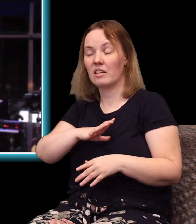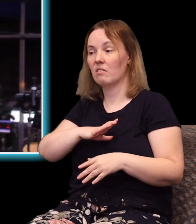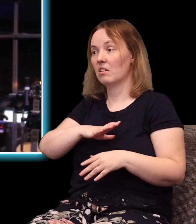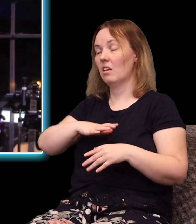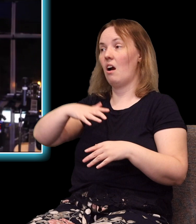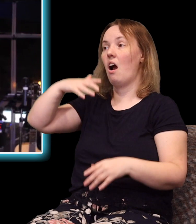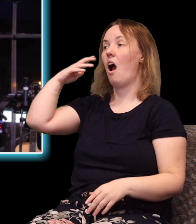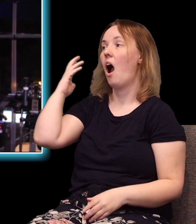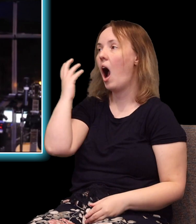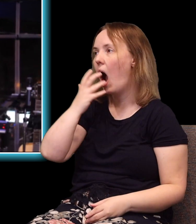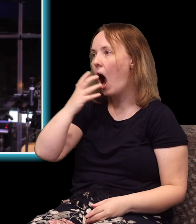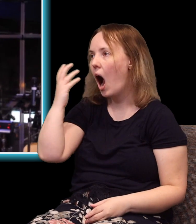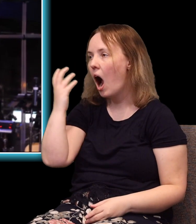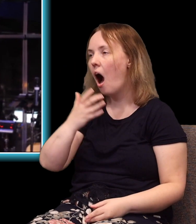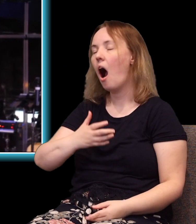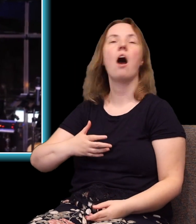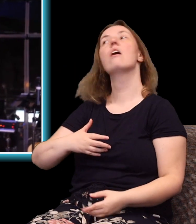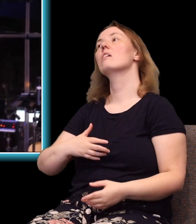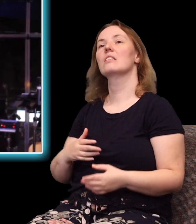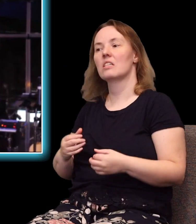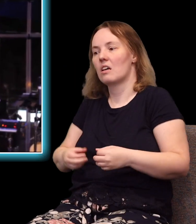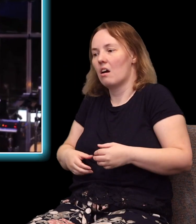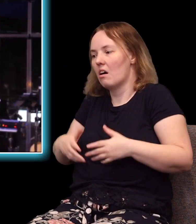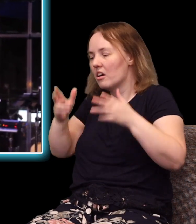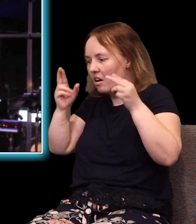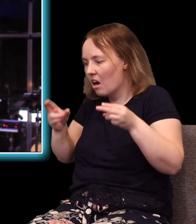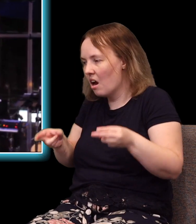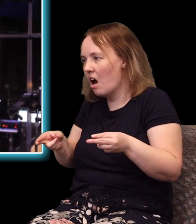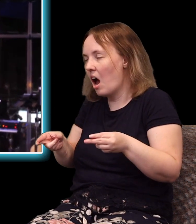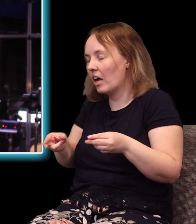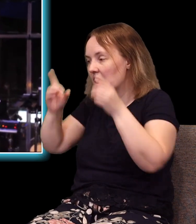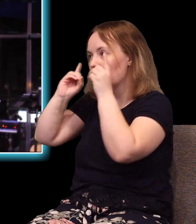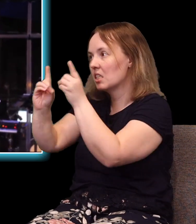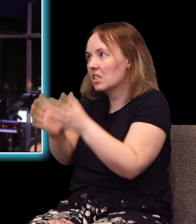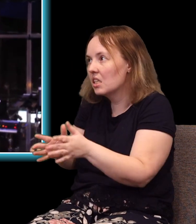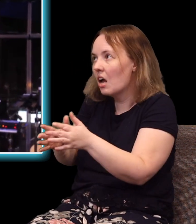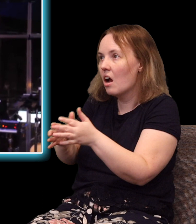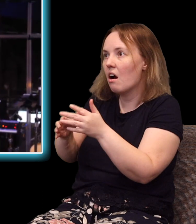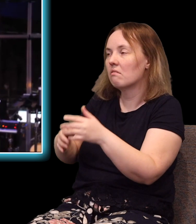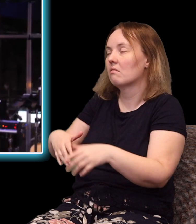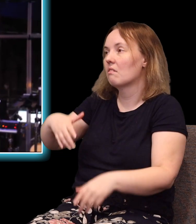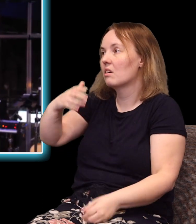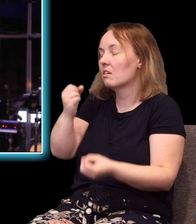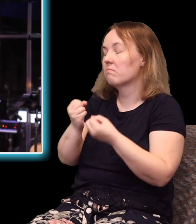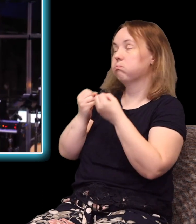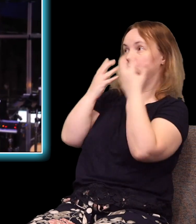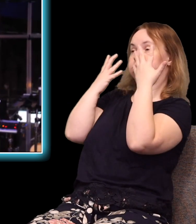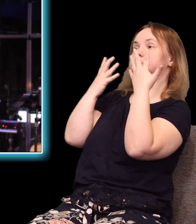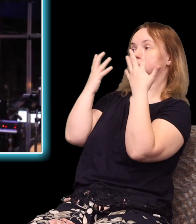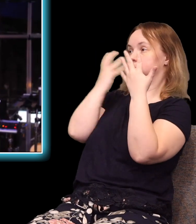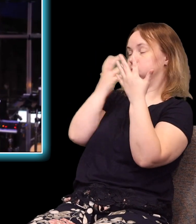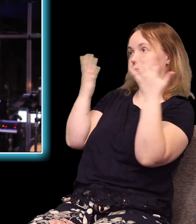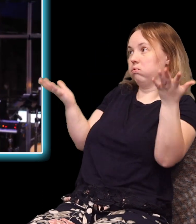to this supernatural, extraordinary human being that disciples were absolutely amazed to see. In fact, what